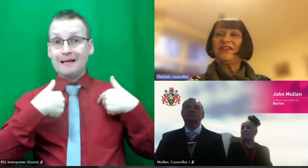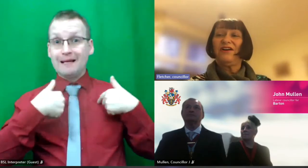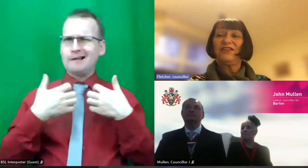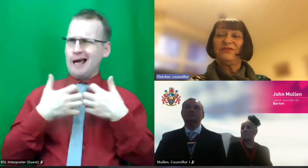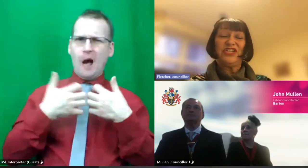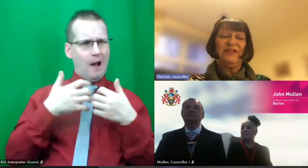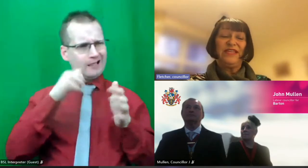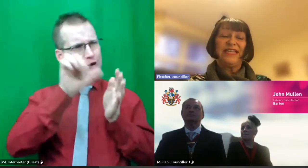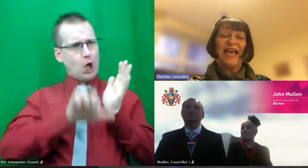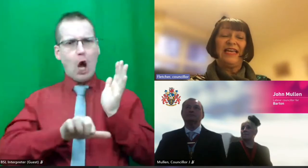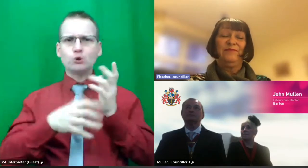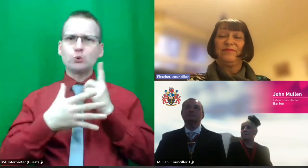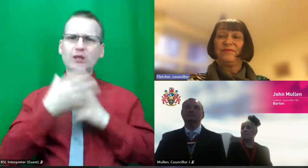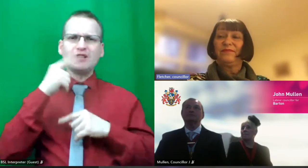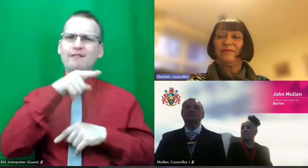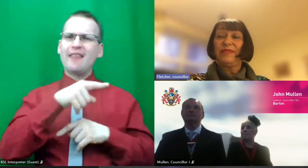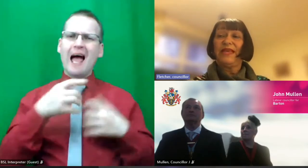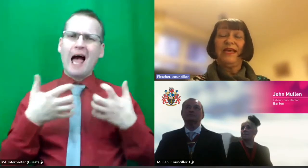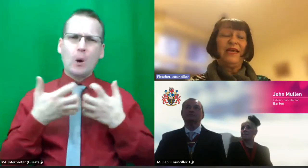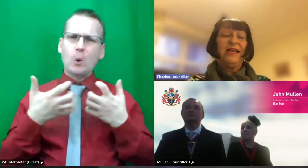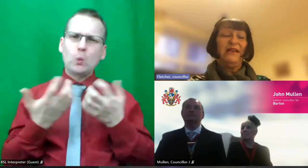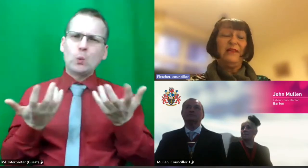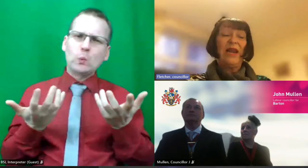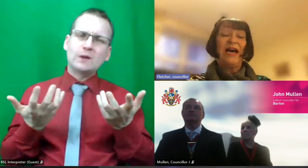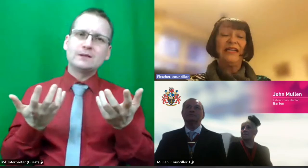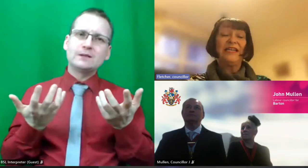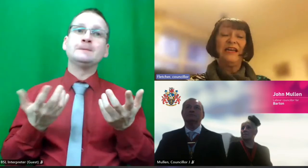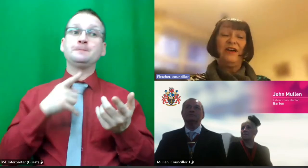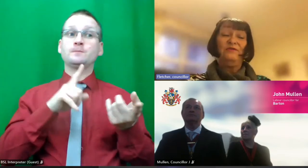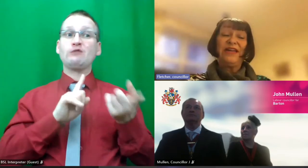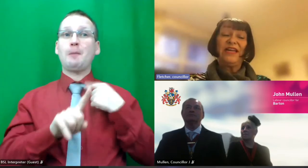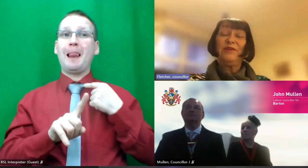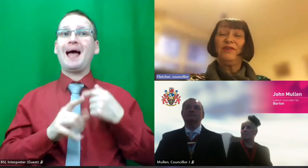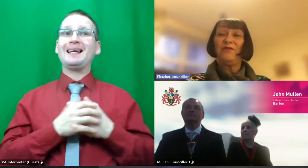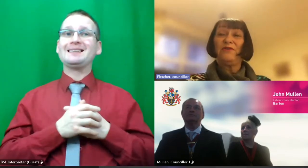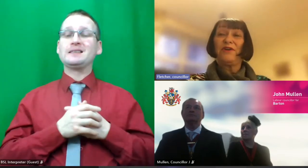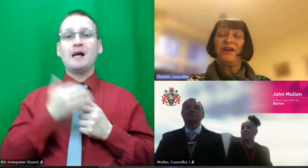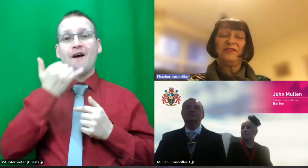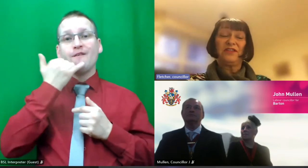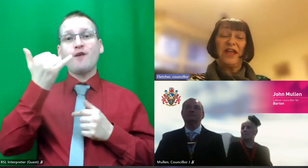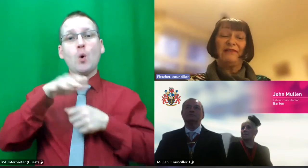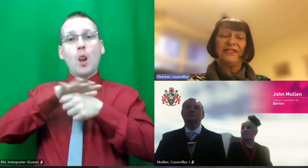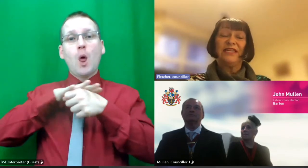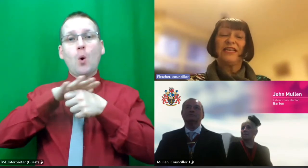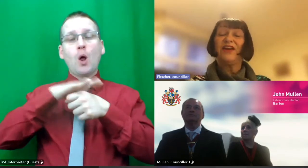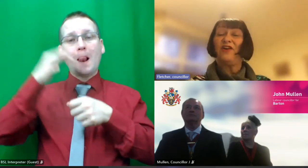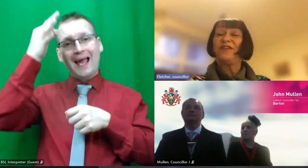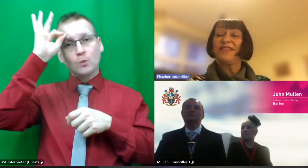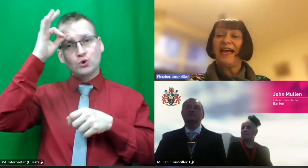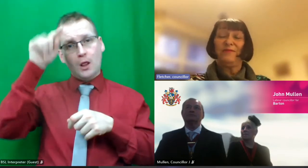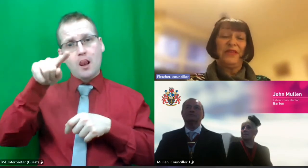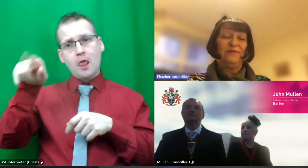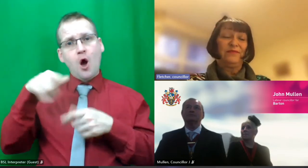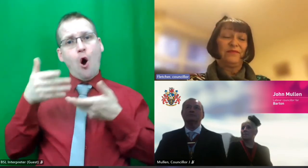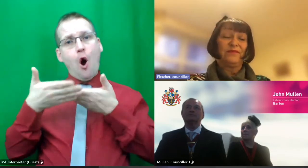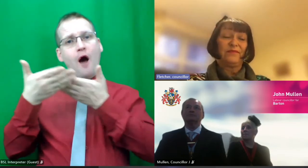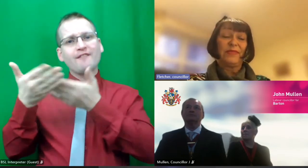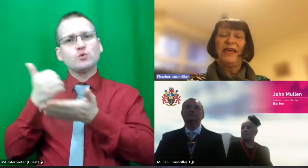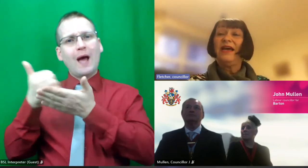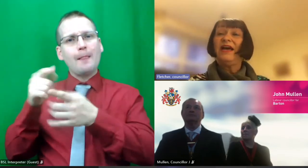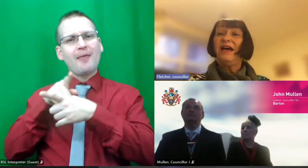I start to achieve this aim? He replied, ring up your local council councillors and offer to help them.